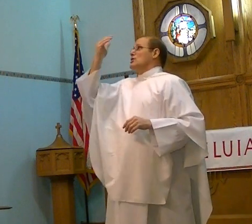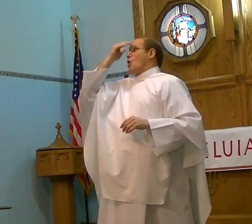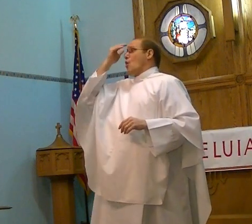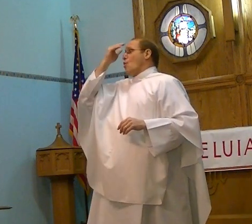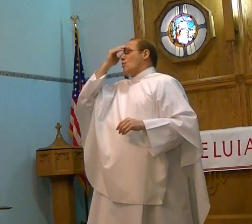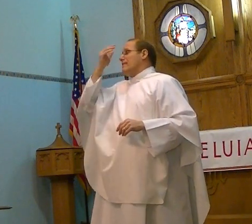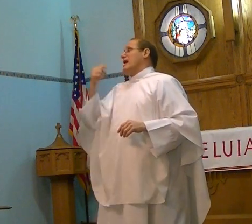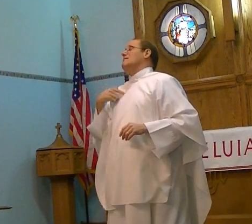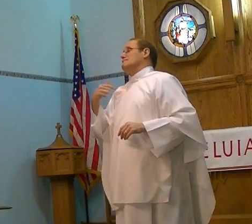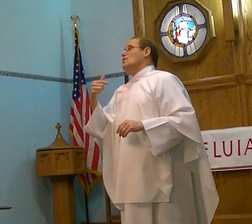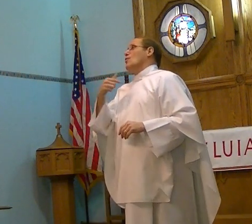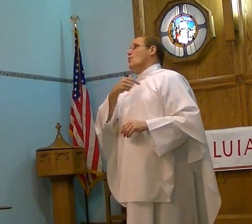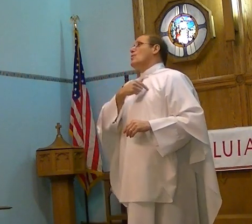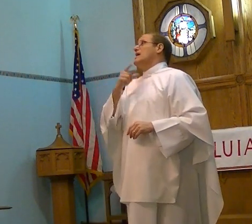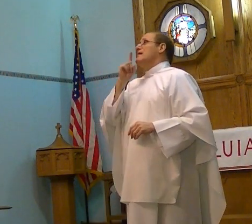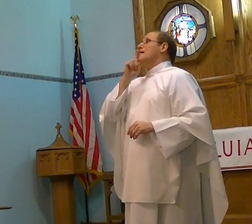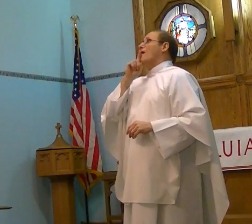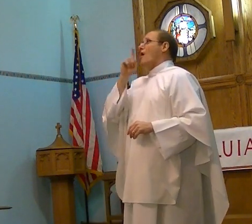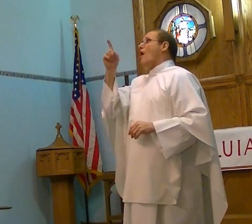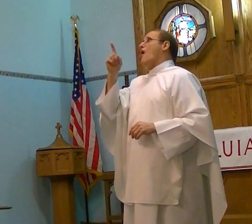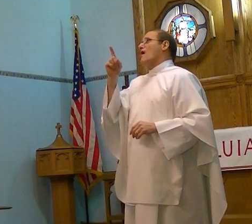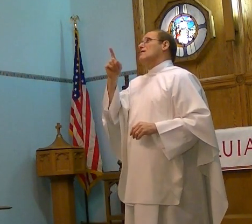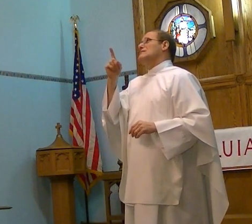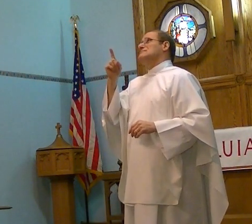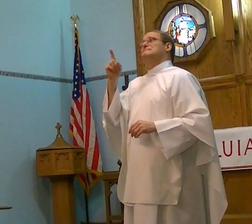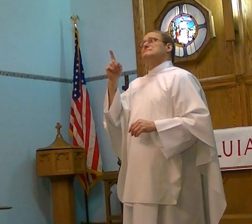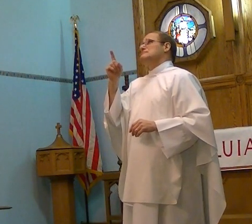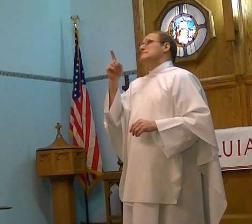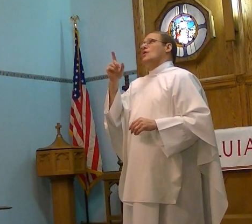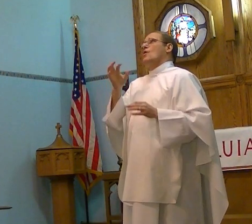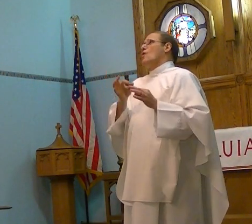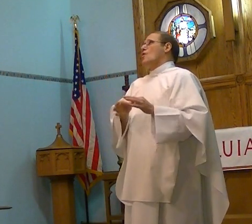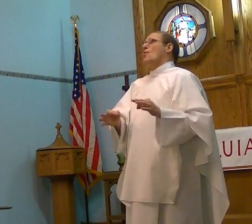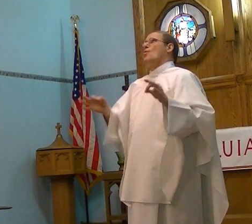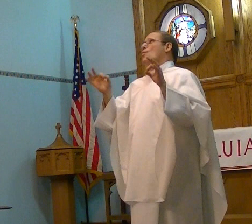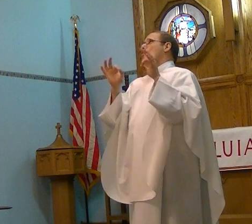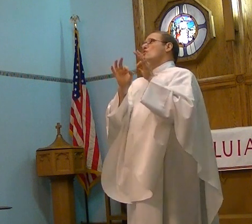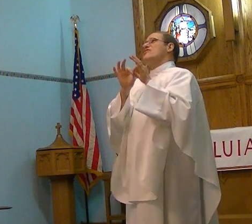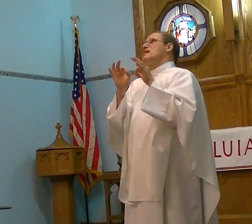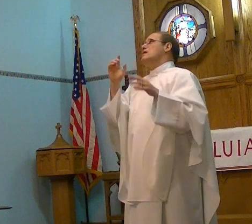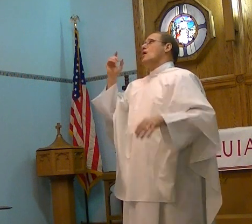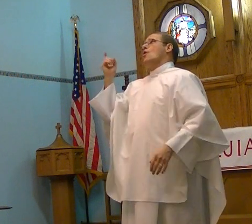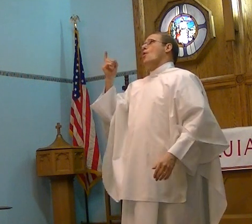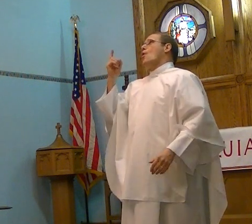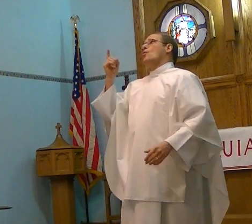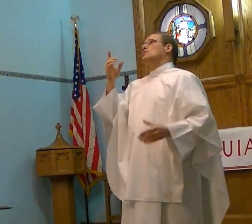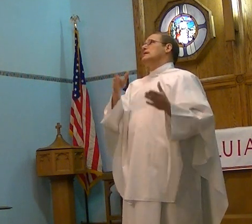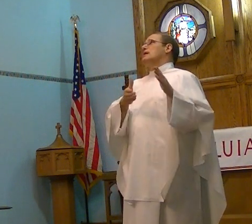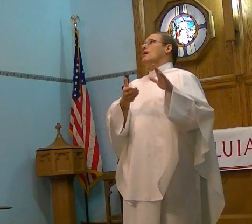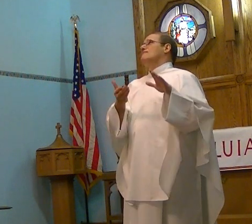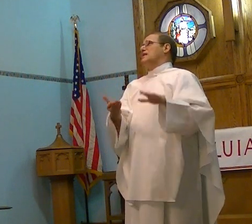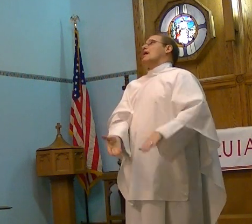know that we are worthy only of death.